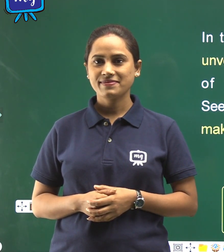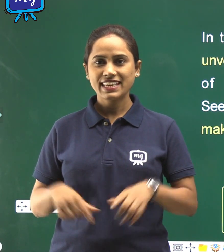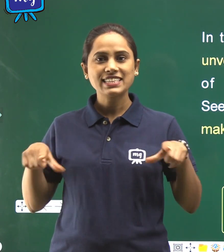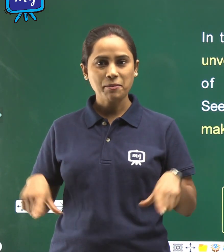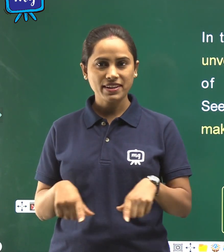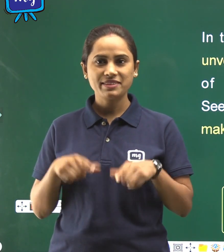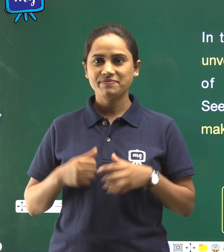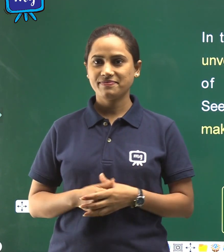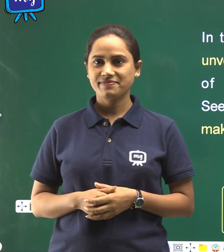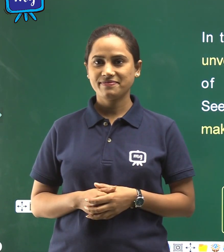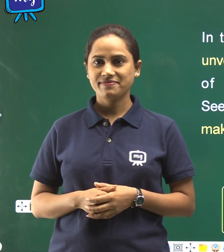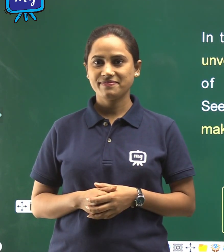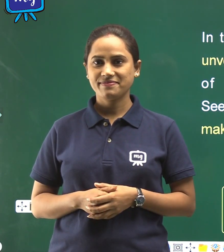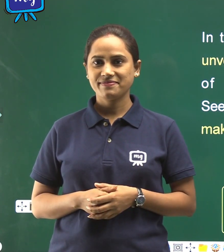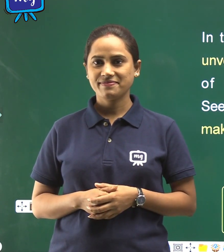Summary.